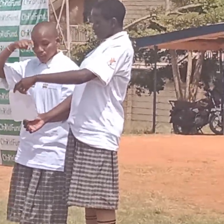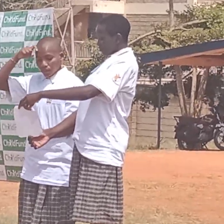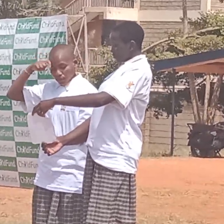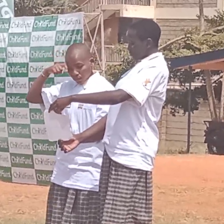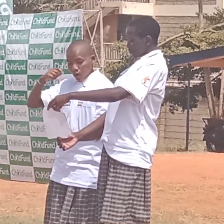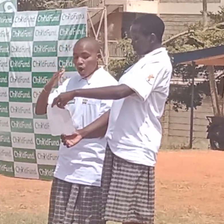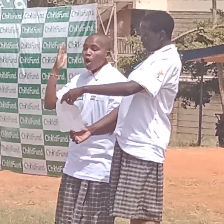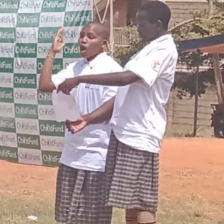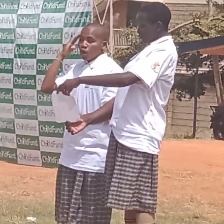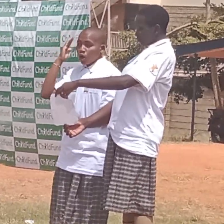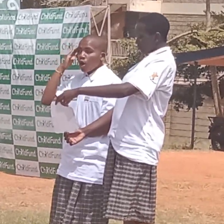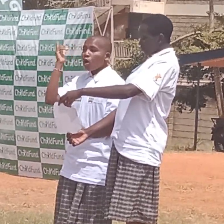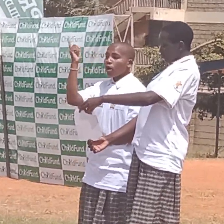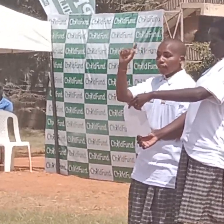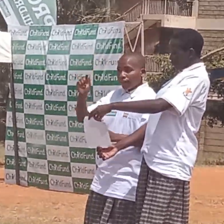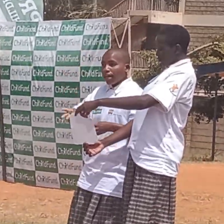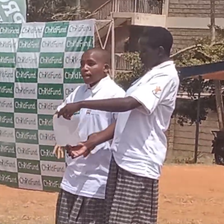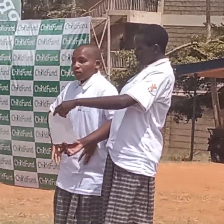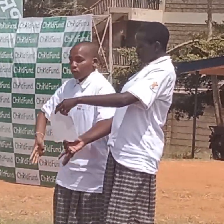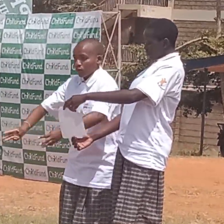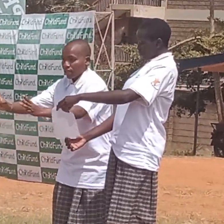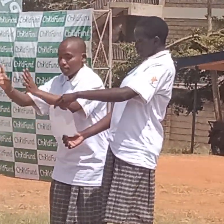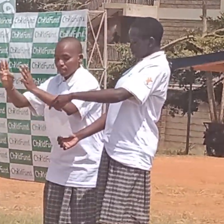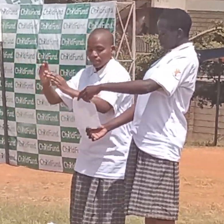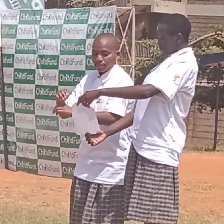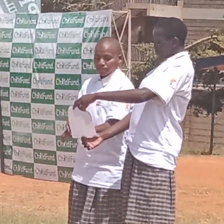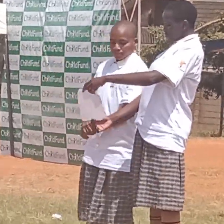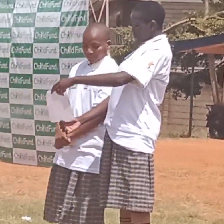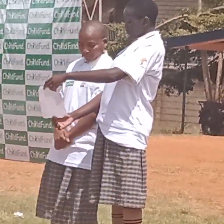Browse with wisdom. Know the way.